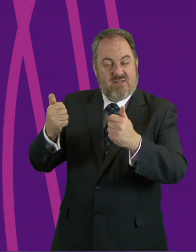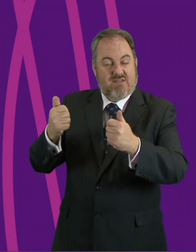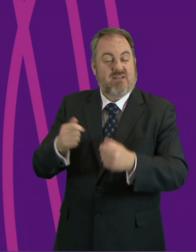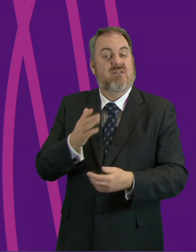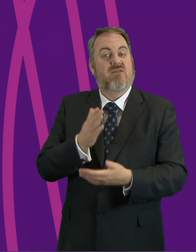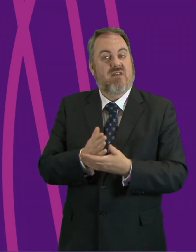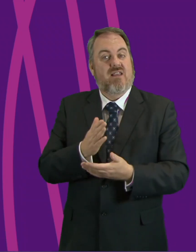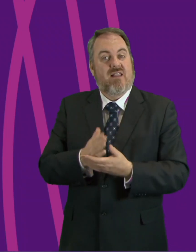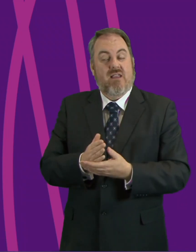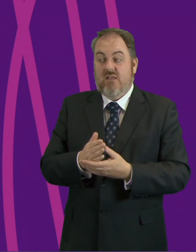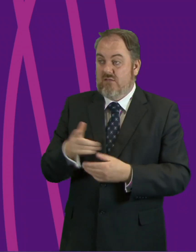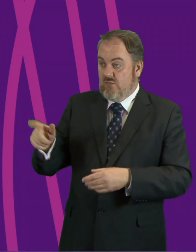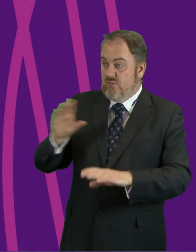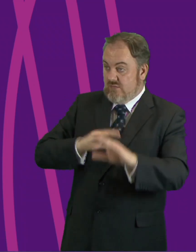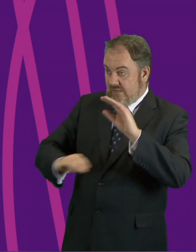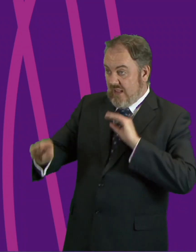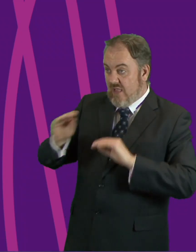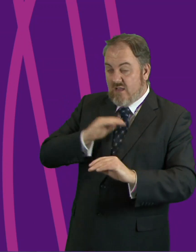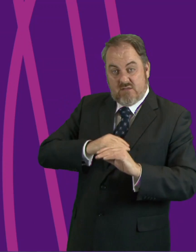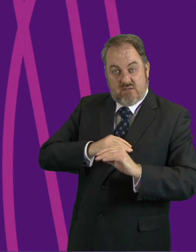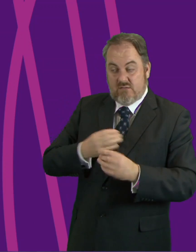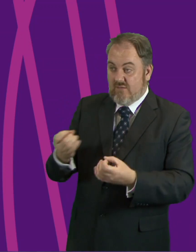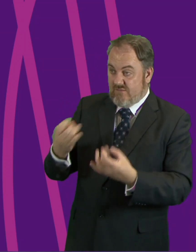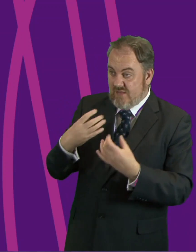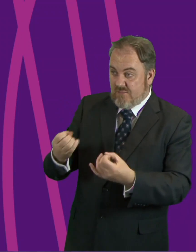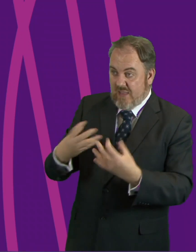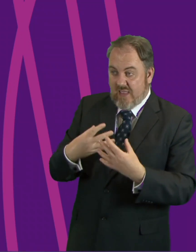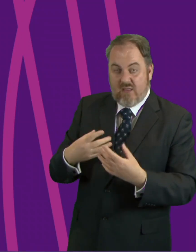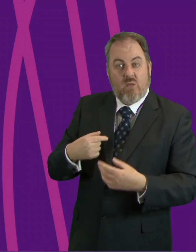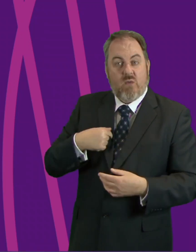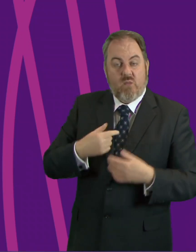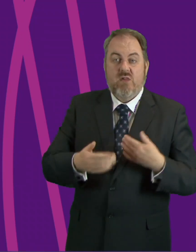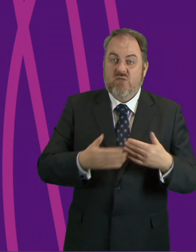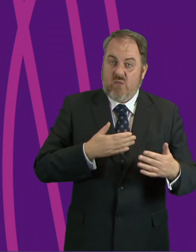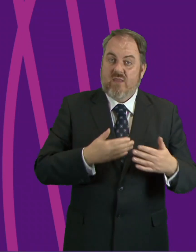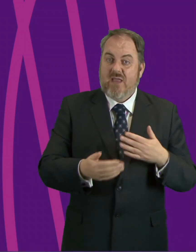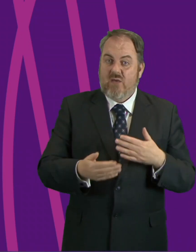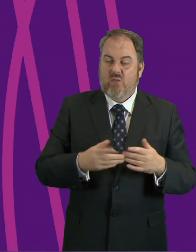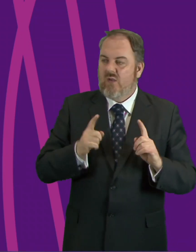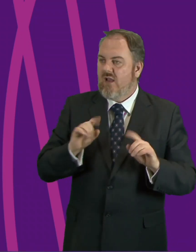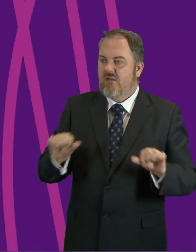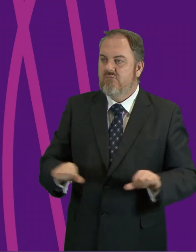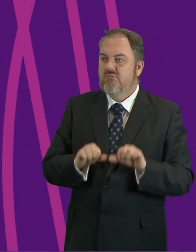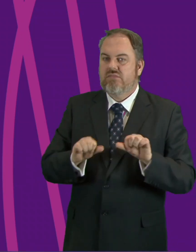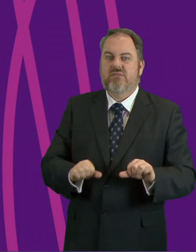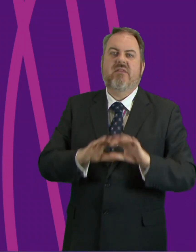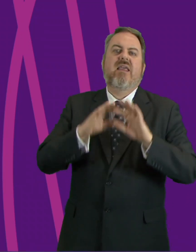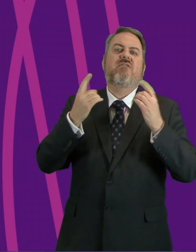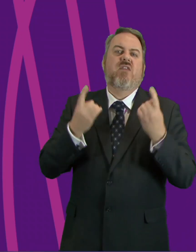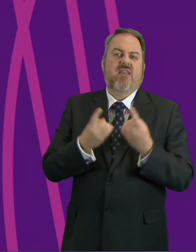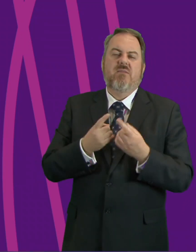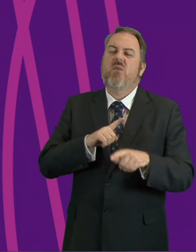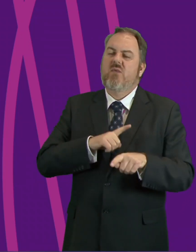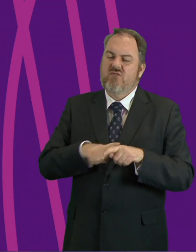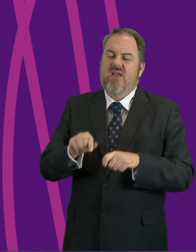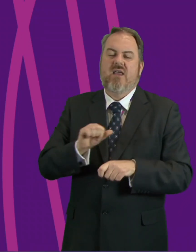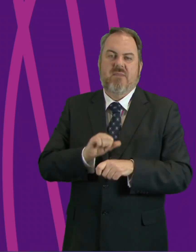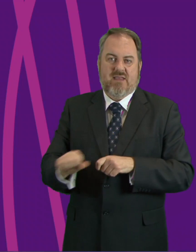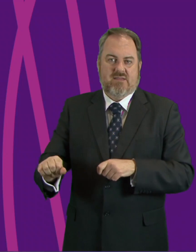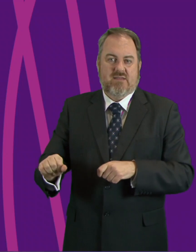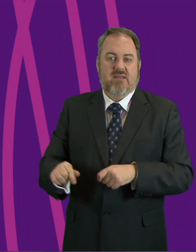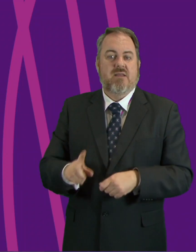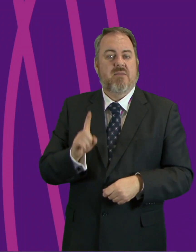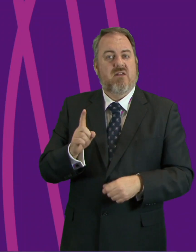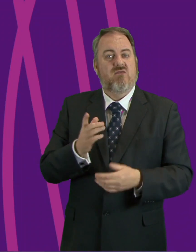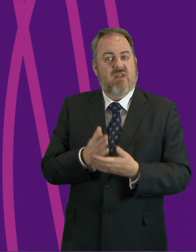these things, and where we can, we will act to fix them. We might not be able to fix everything, but we will certainly have a go. But on the particular